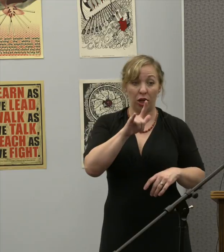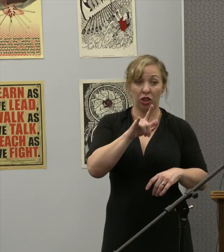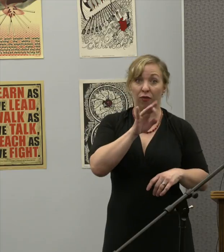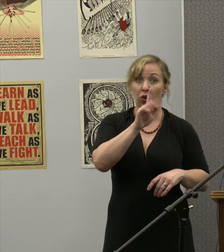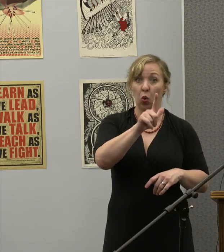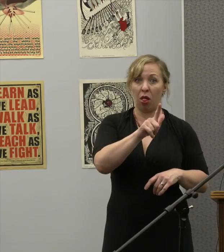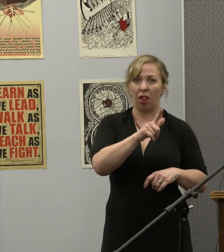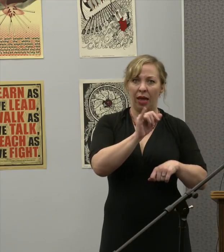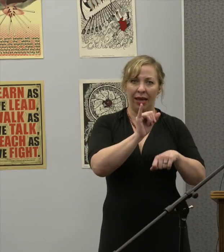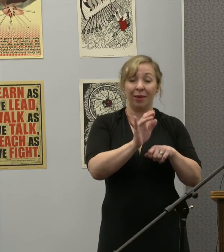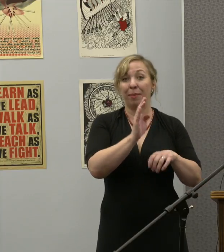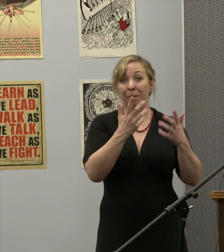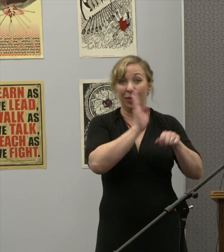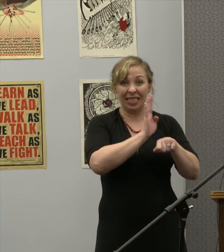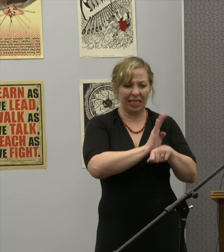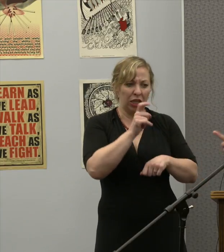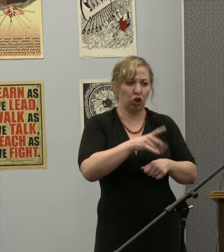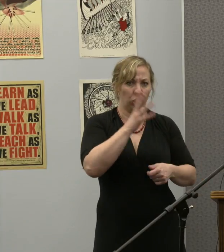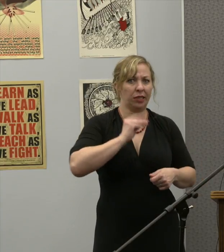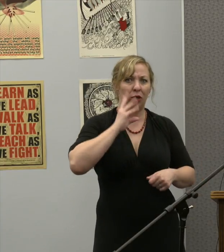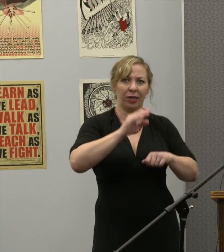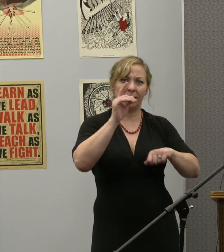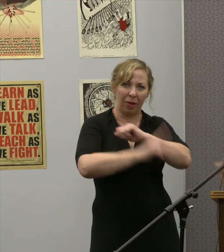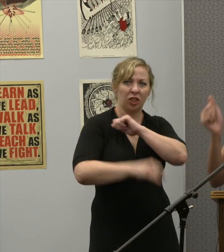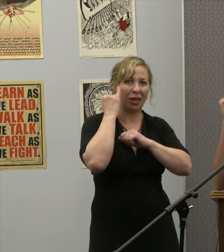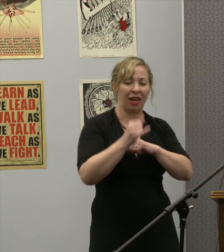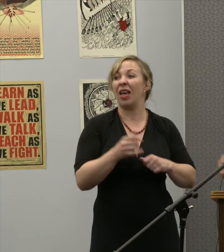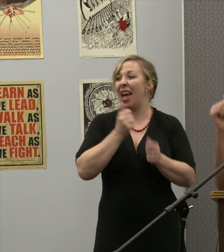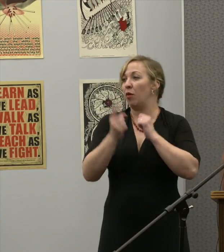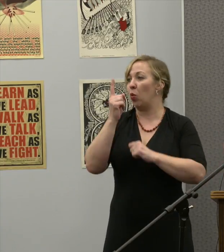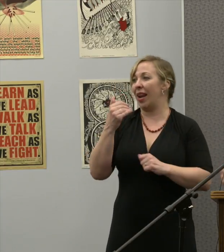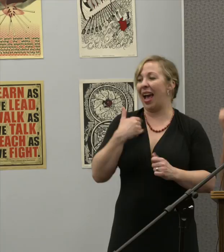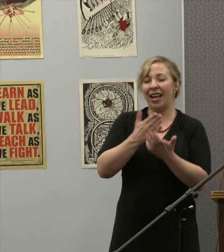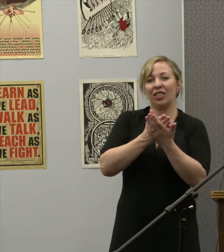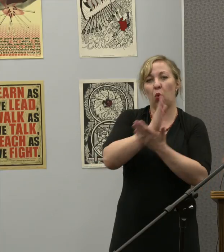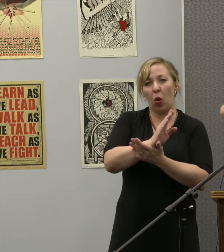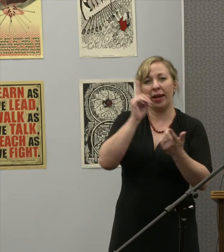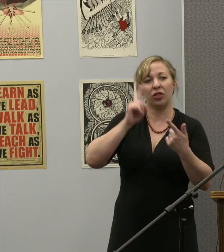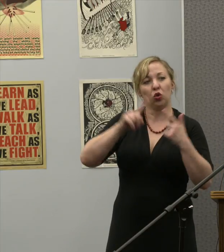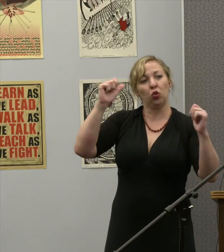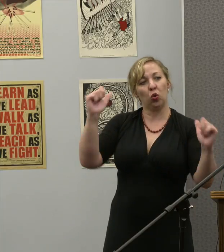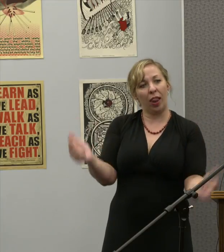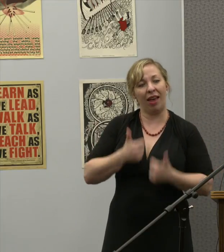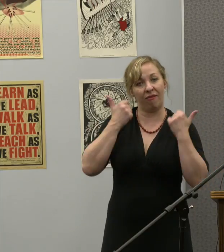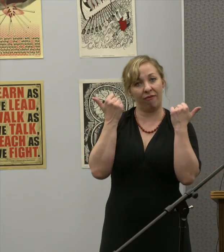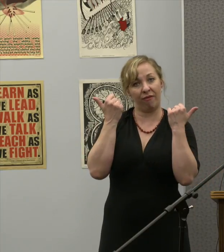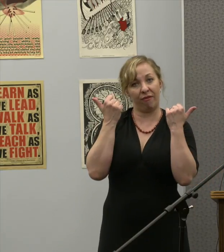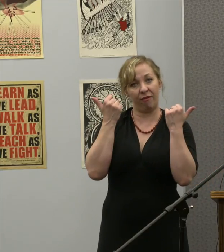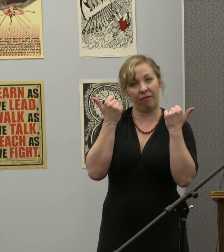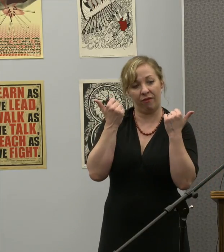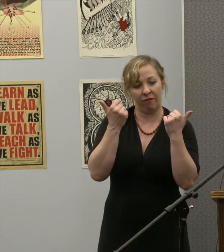Everybody has the right to live. Yeah. Say that with me. Everybody has the right to